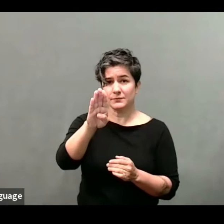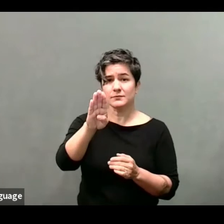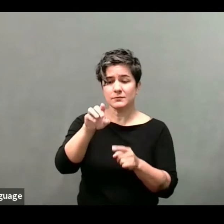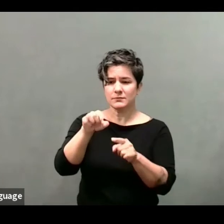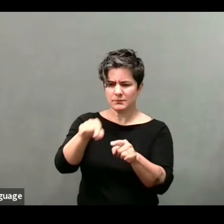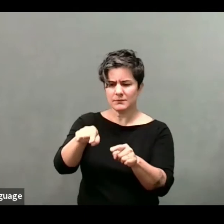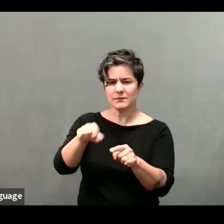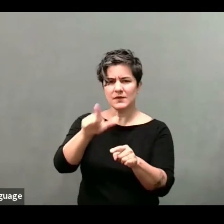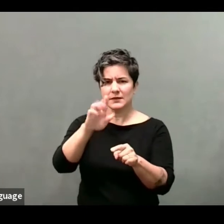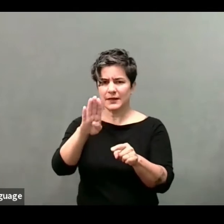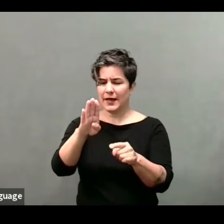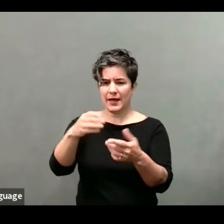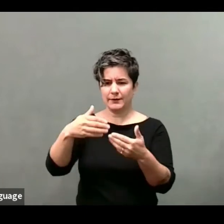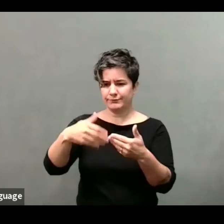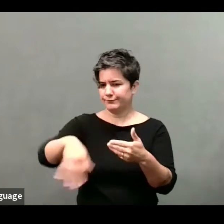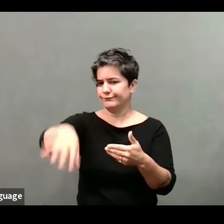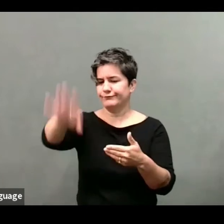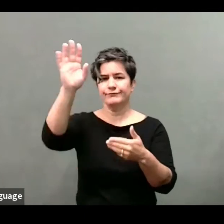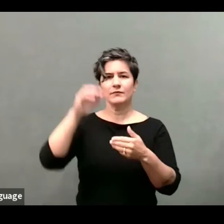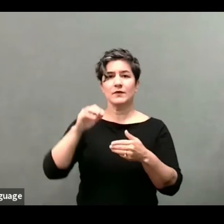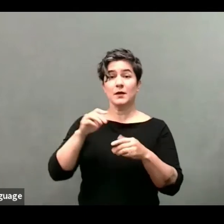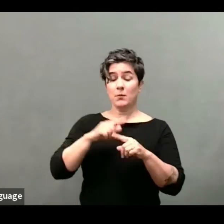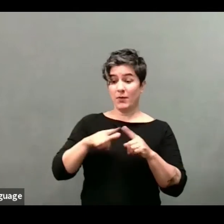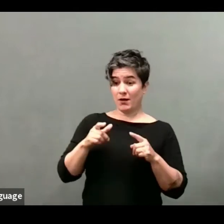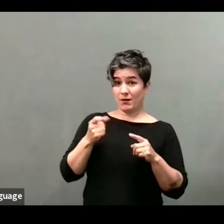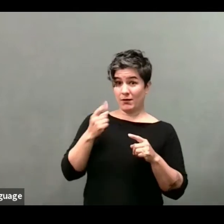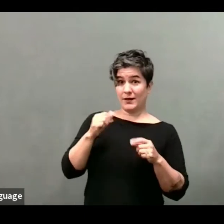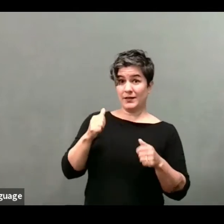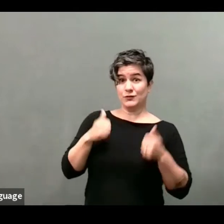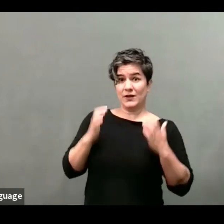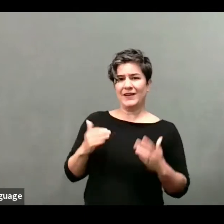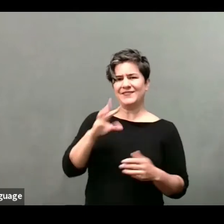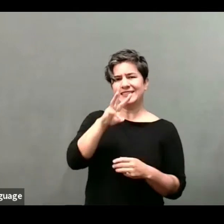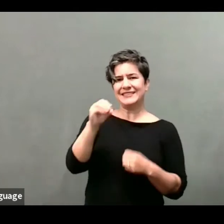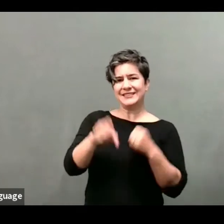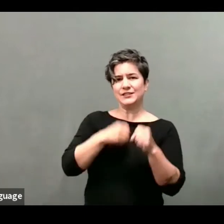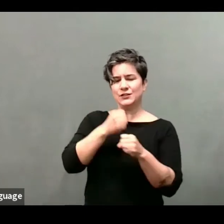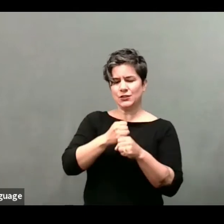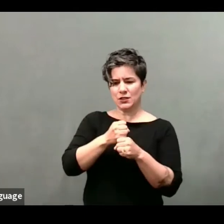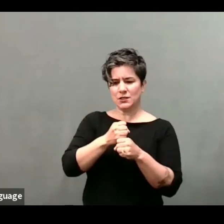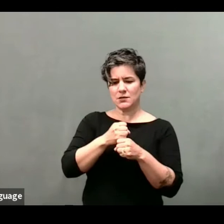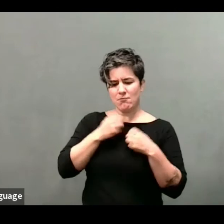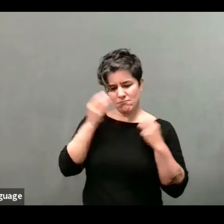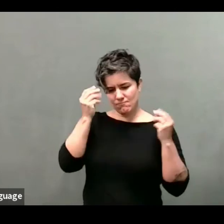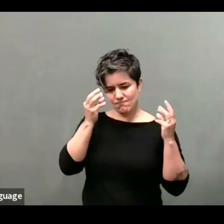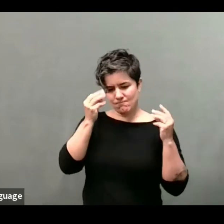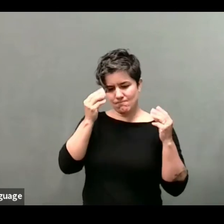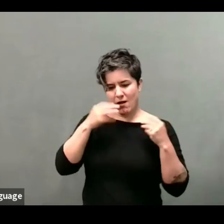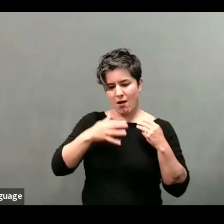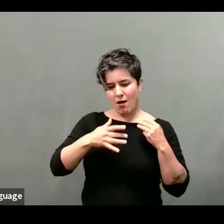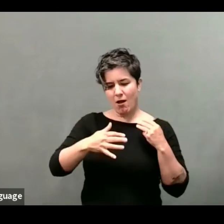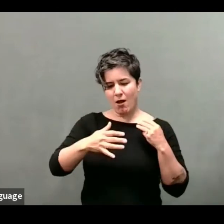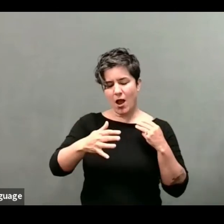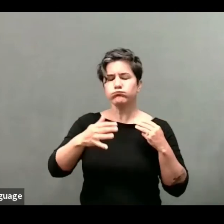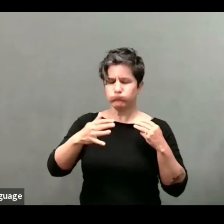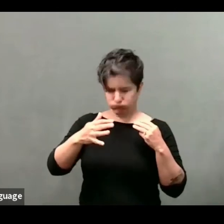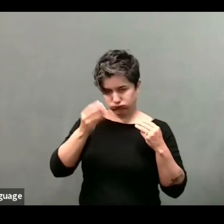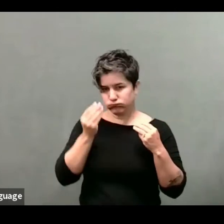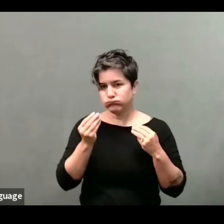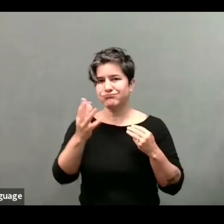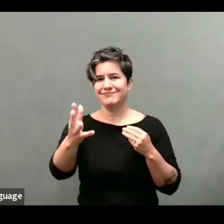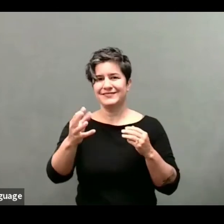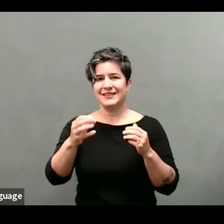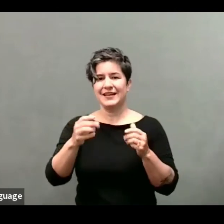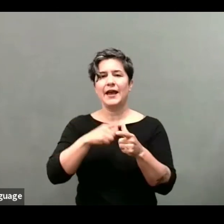and they can decide for, they have 60 years to decide whether they want to say, hey, that number is me, and I want to do something with this. I want you